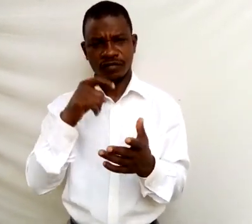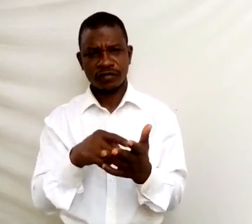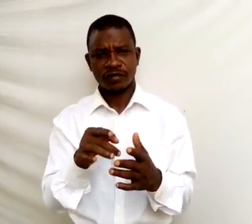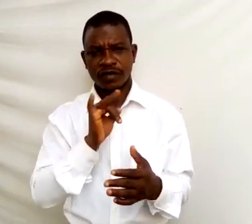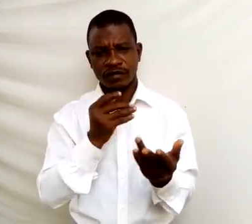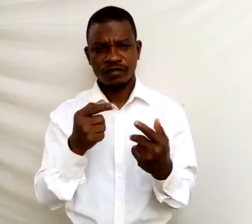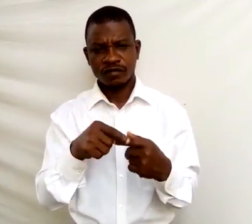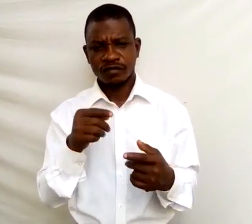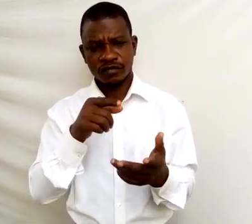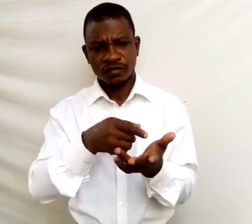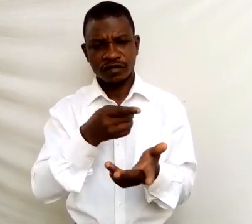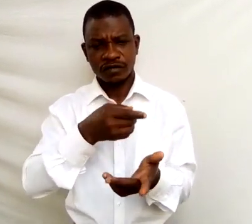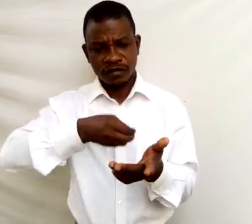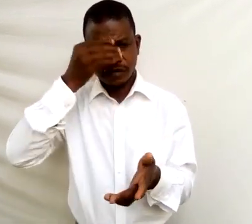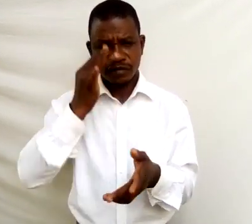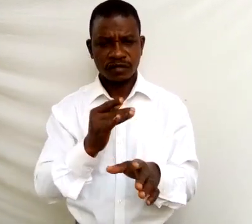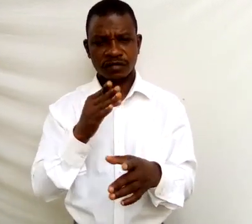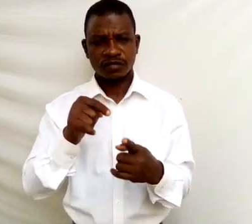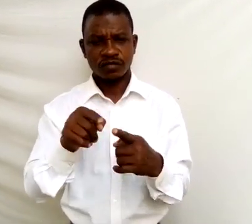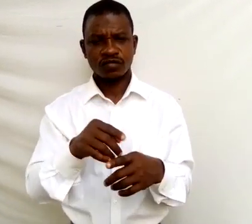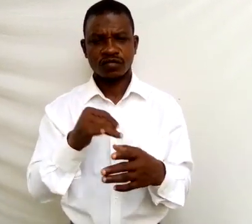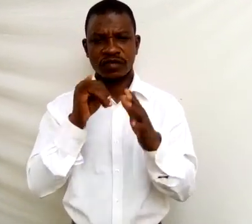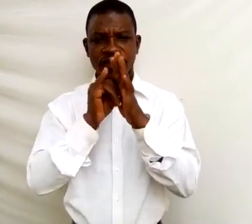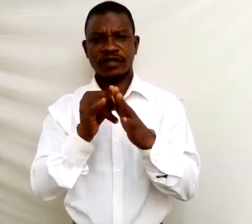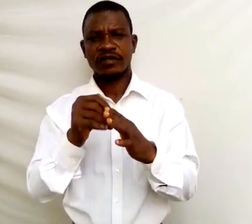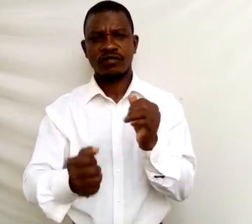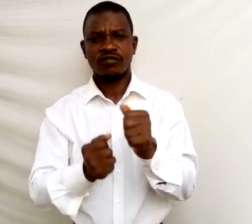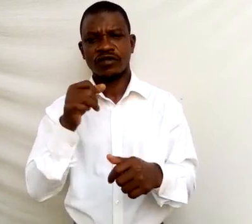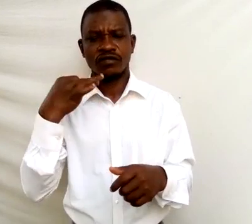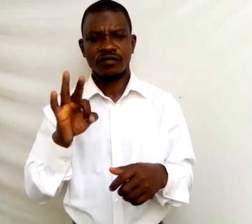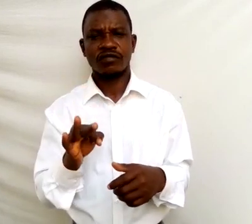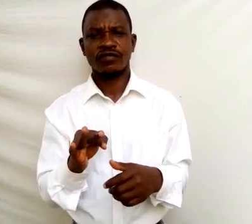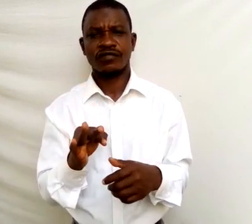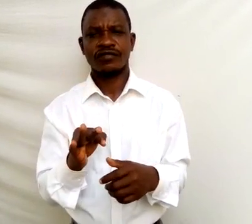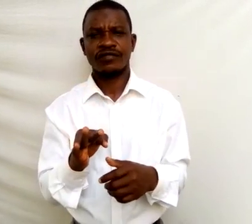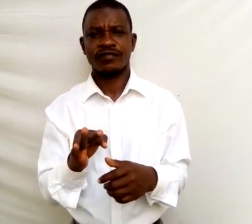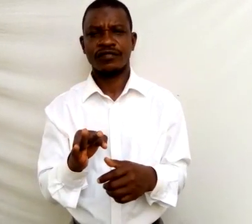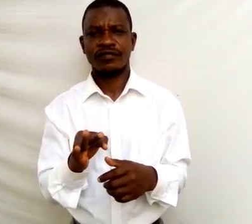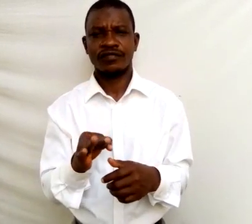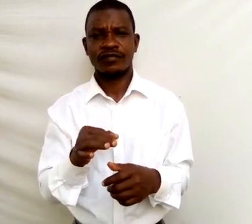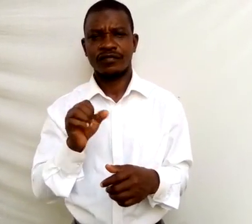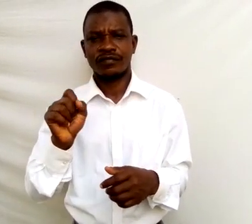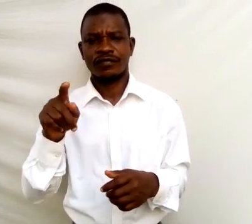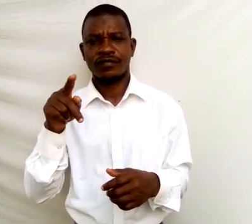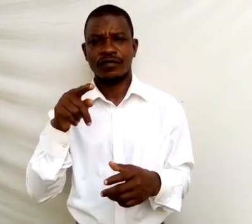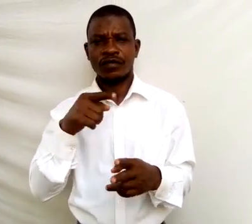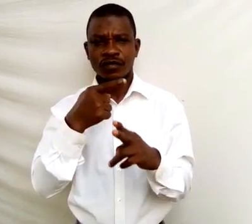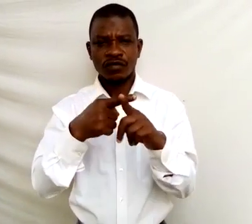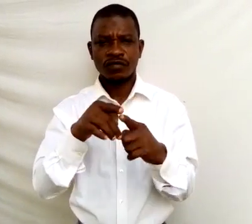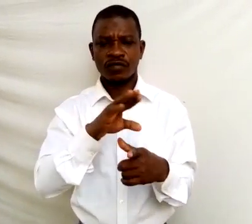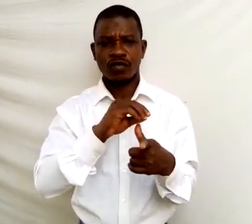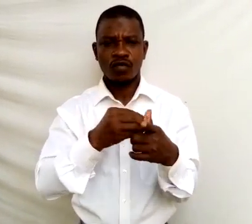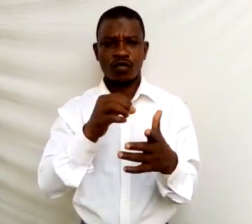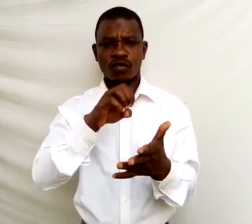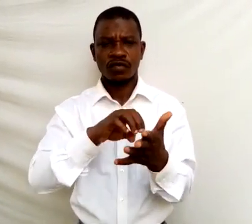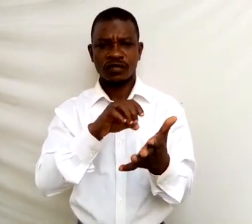you learners to identify which of surplus budgets or deficit budgets you will